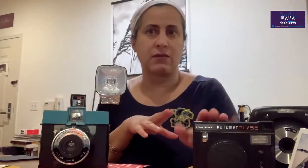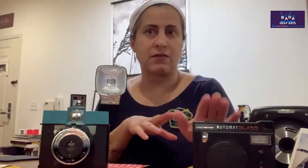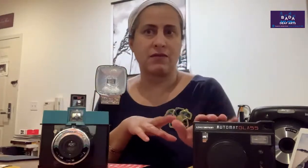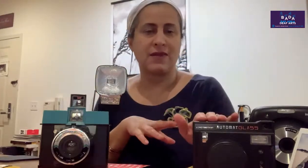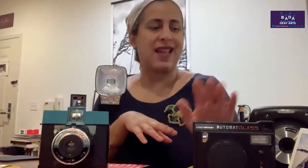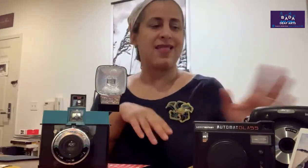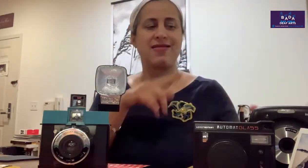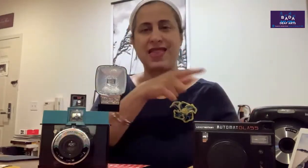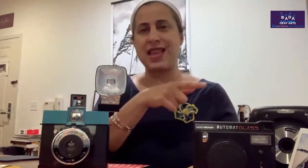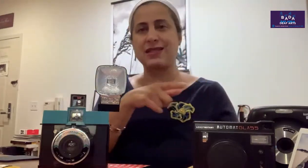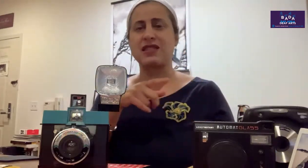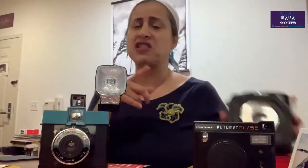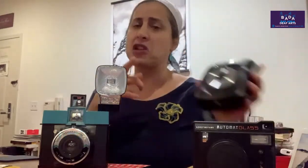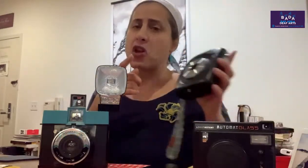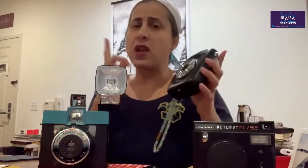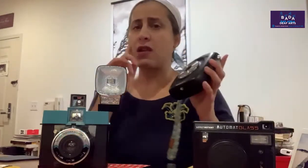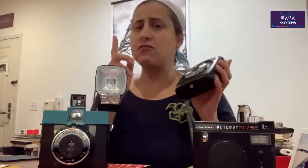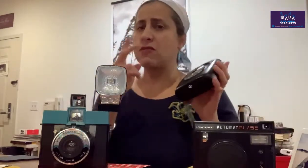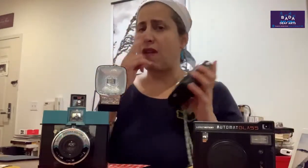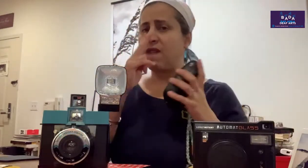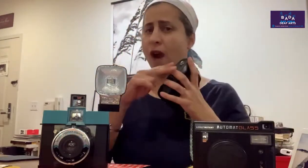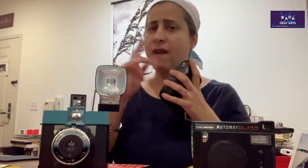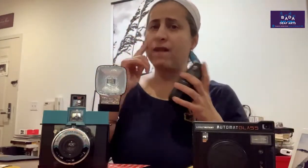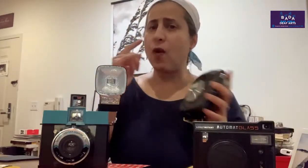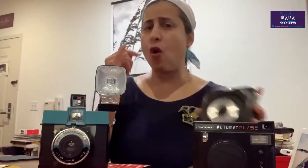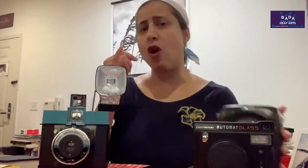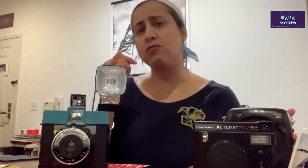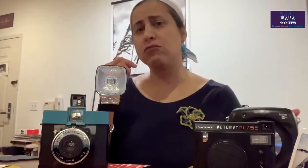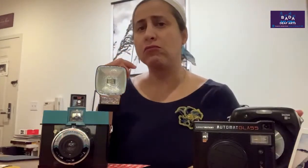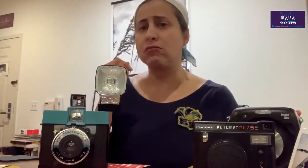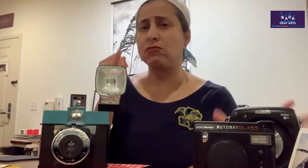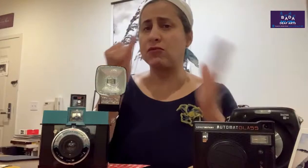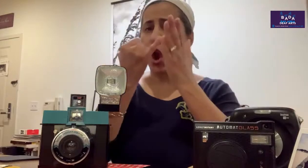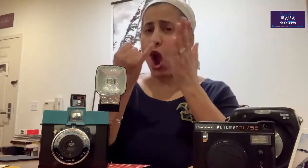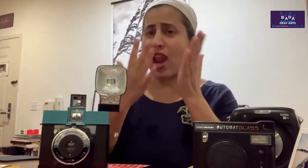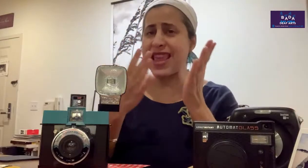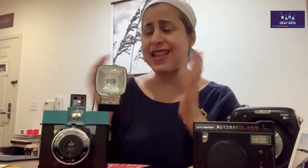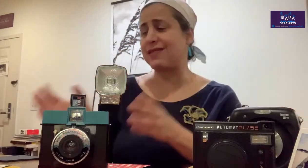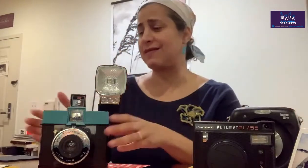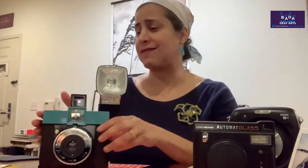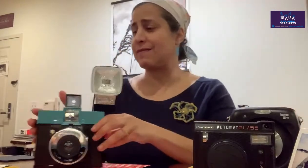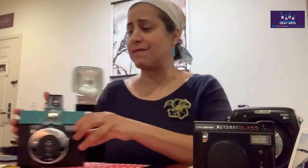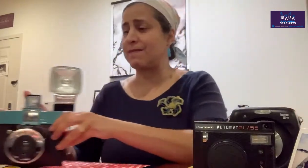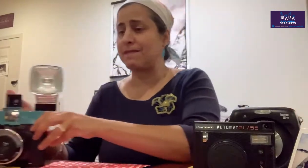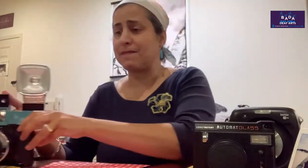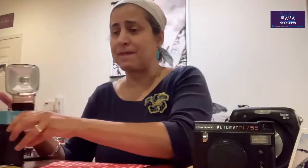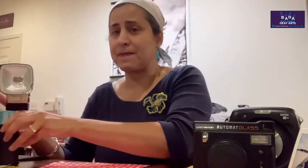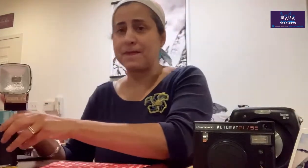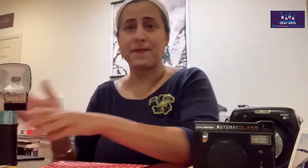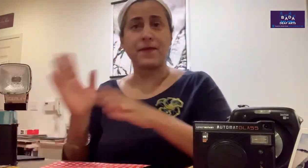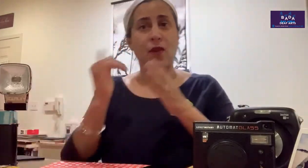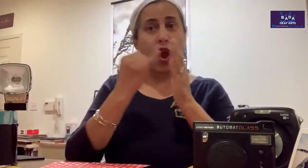Really, this is a great camera to start with. And this Instasax is also really fun for artists.